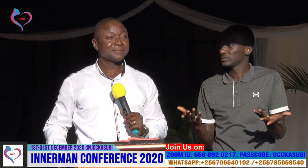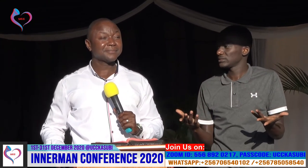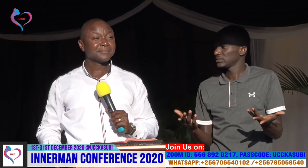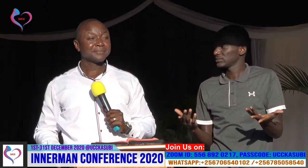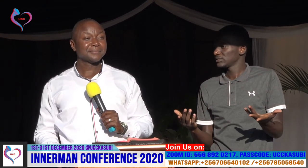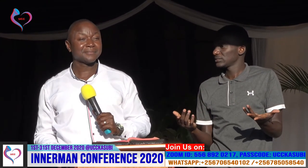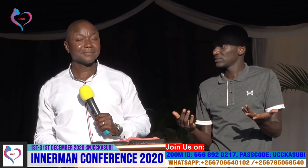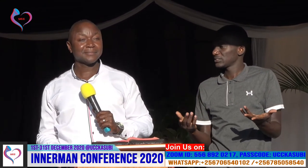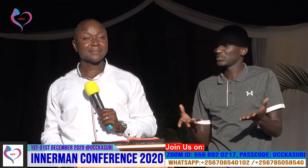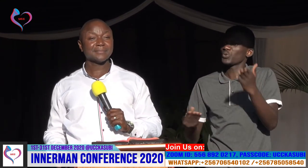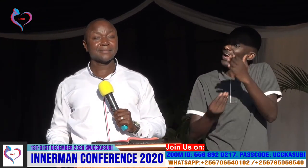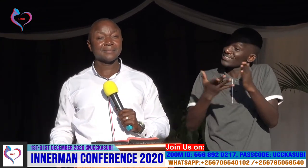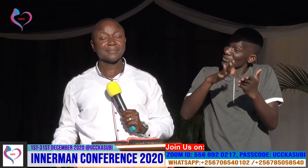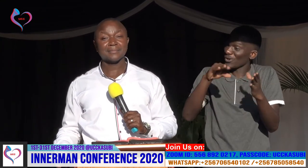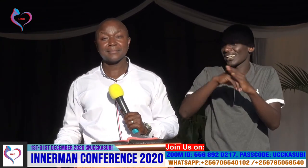And me, I was